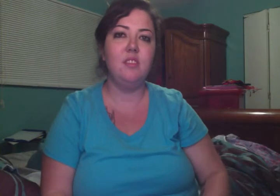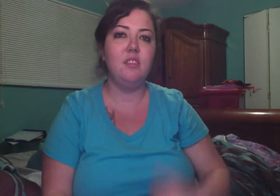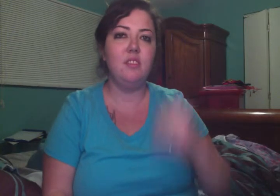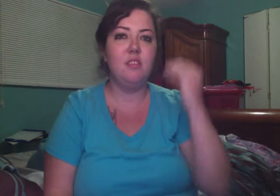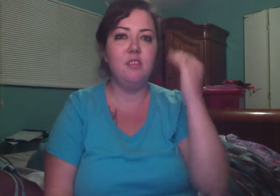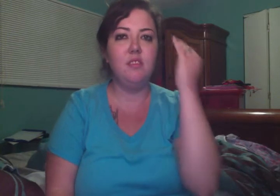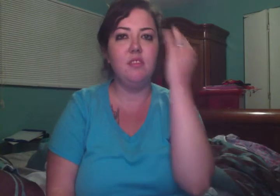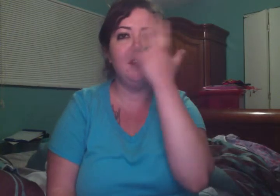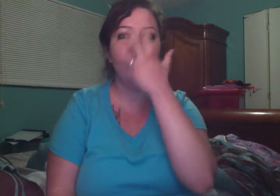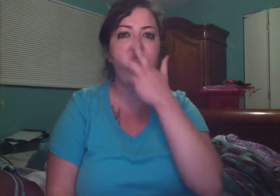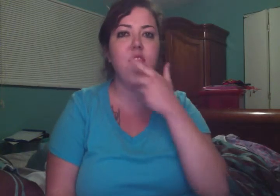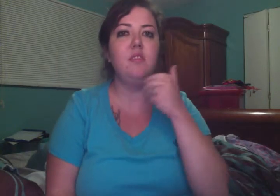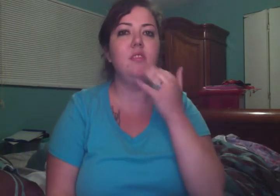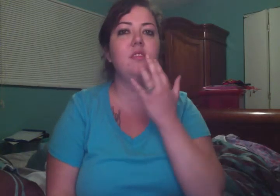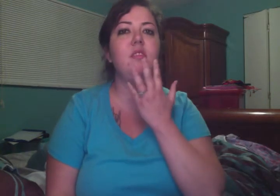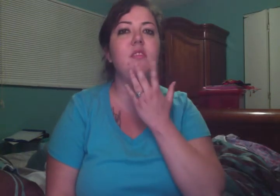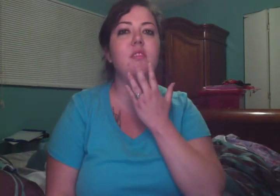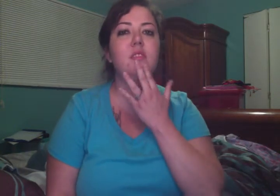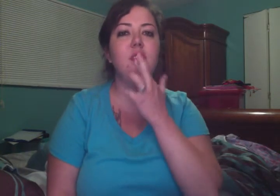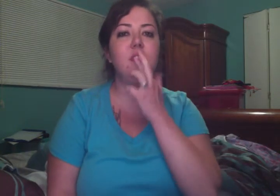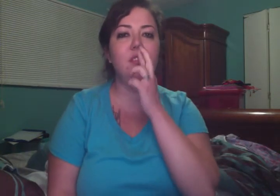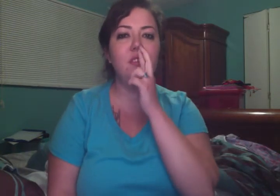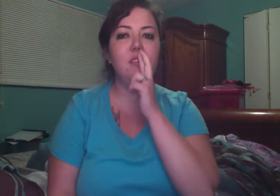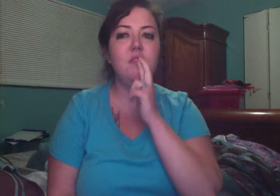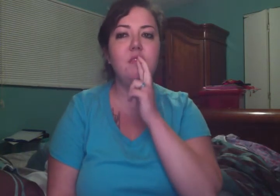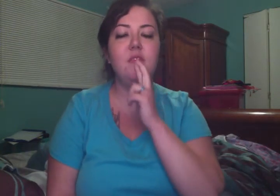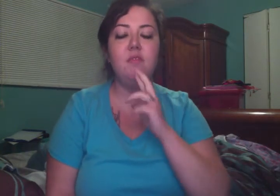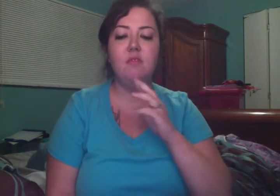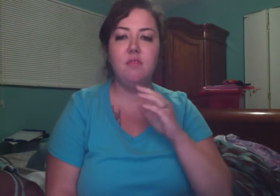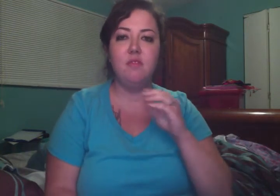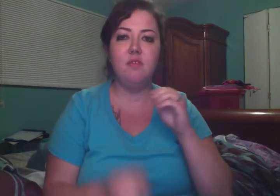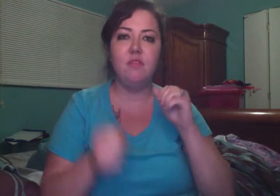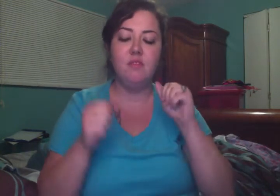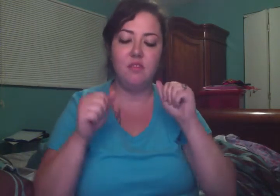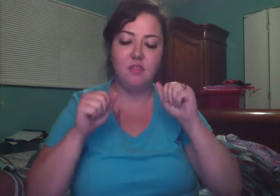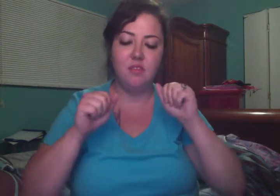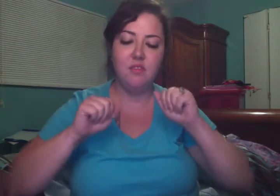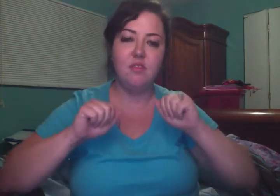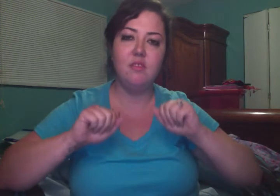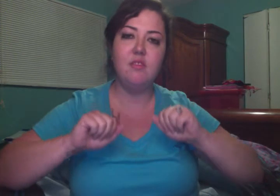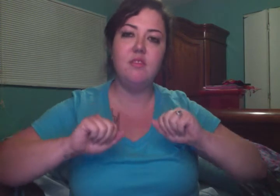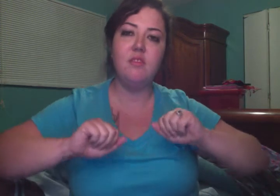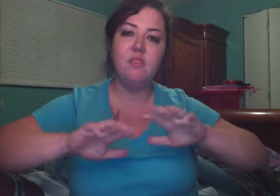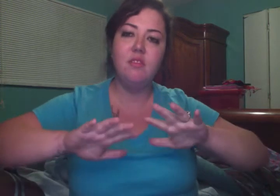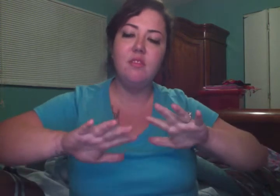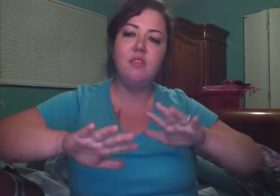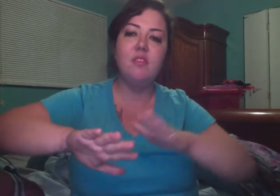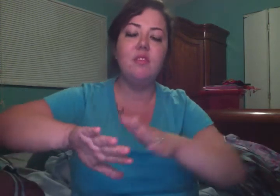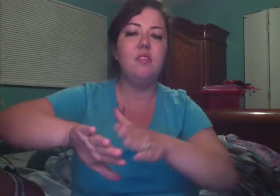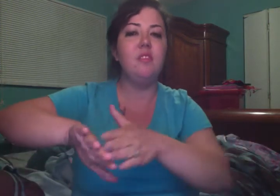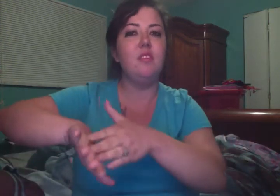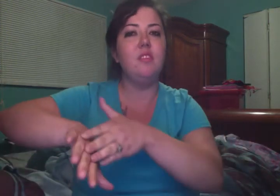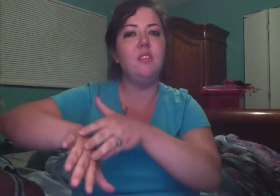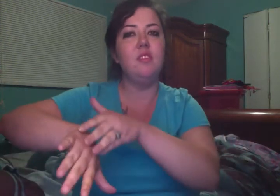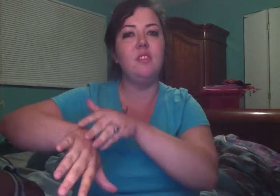A most beautiful ruby red. Slow motion, see me let